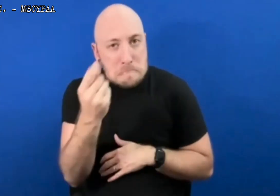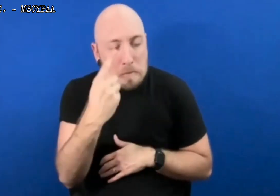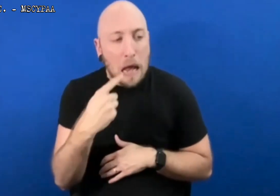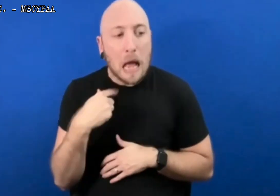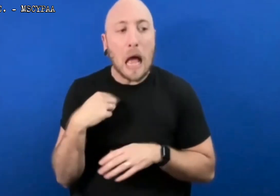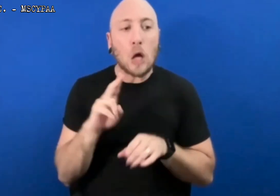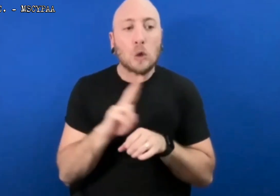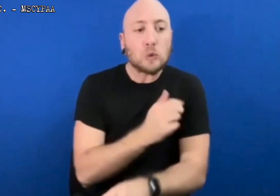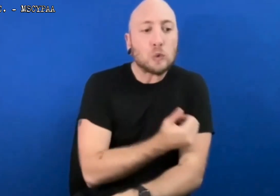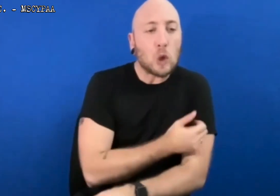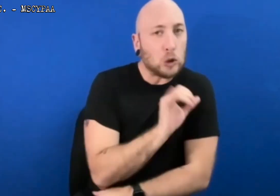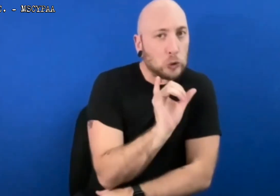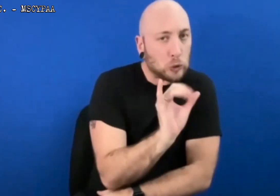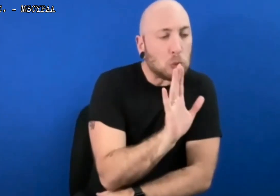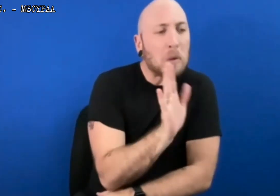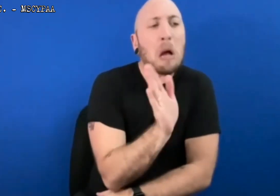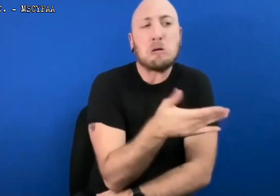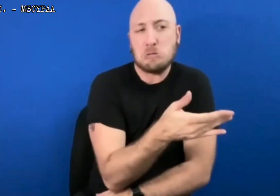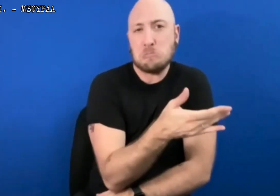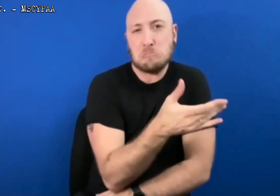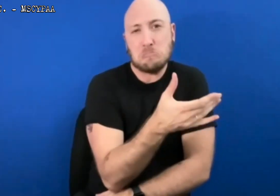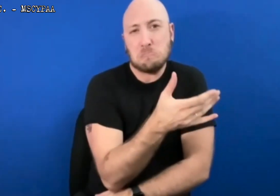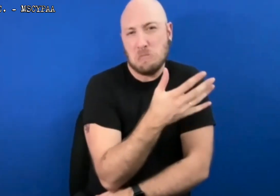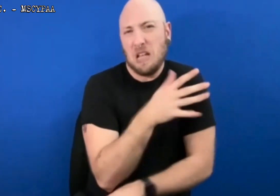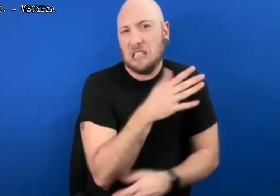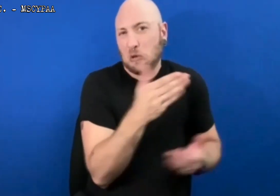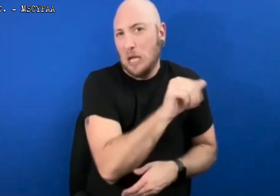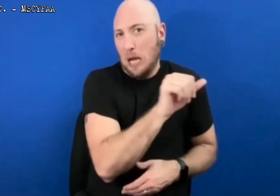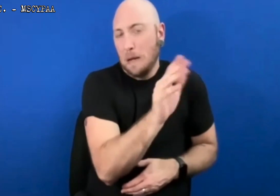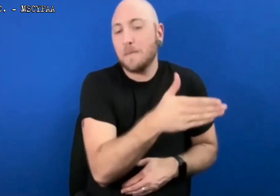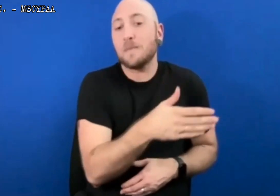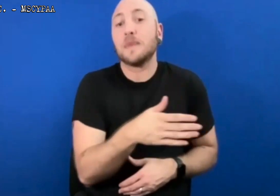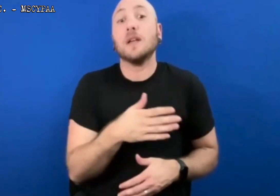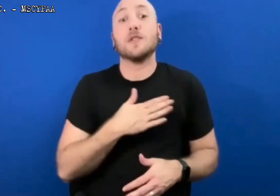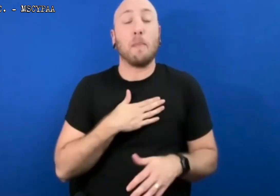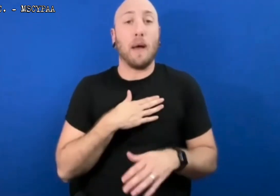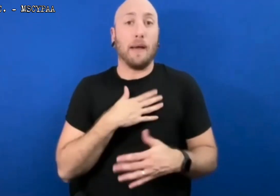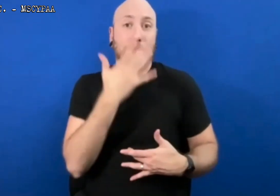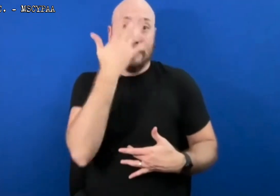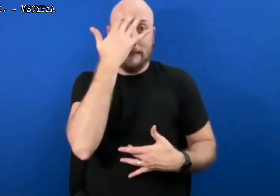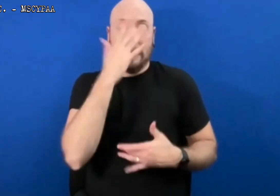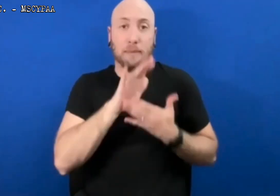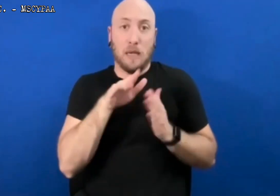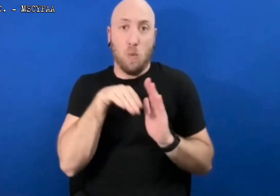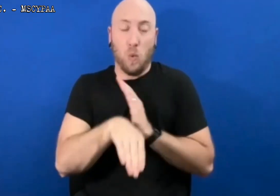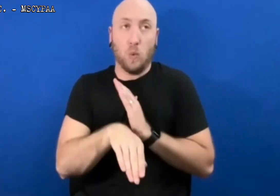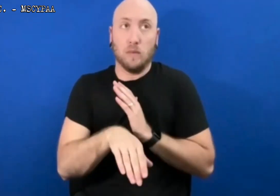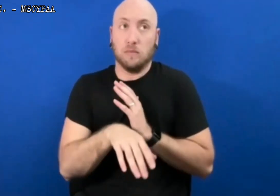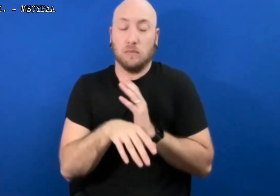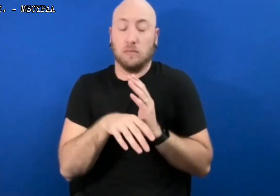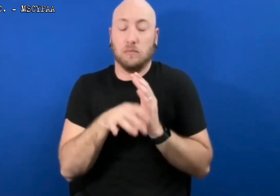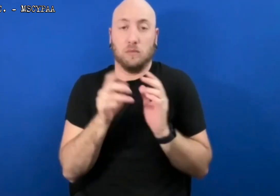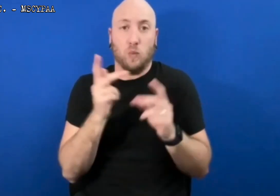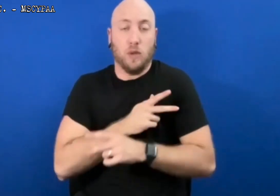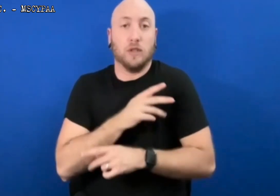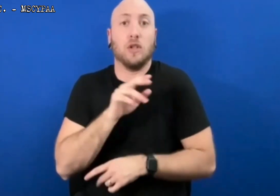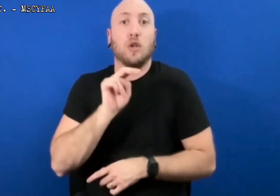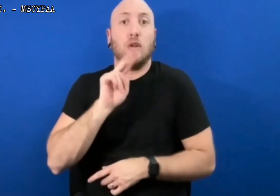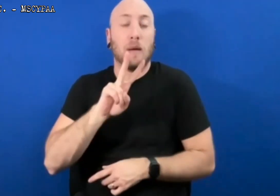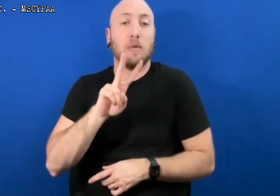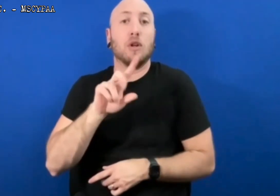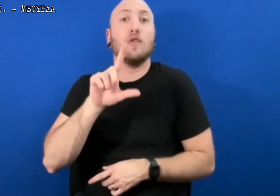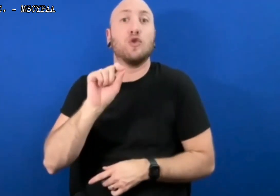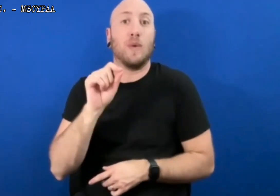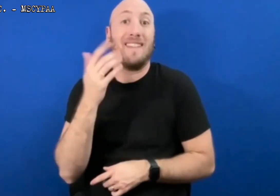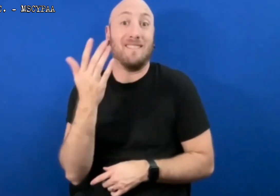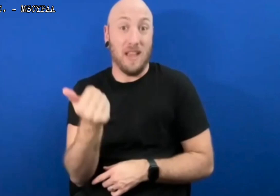my disease just really rapidly progressed, and I ended up getting arrested in November of 2015, which was my original sobriety